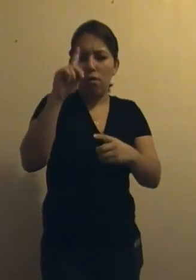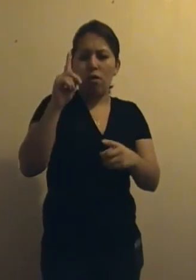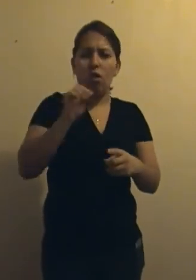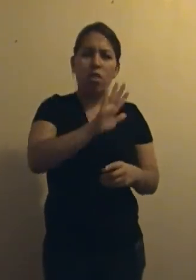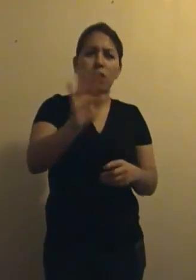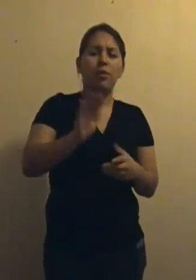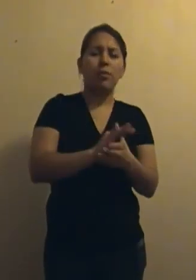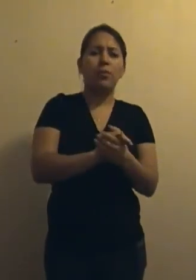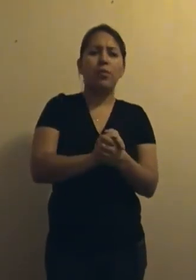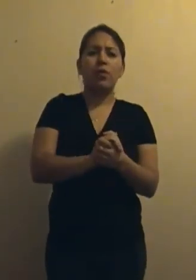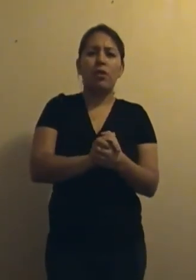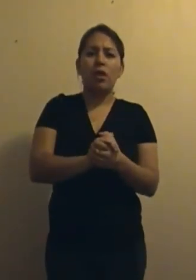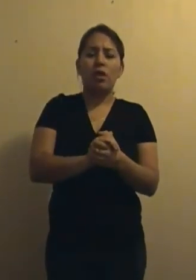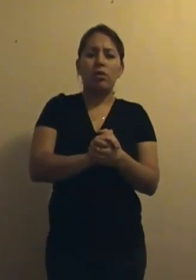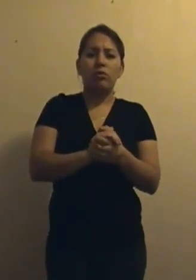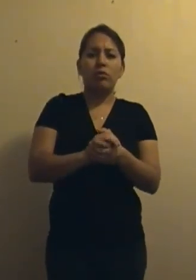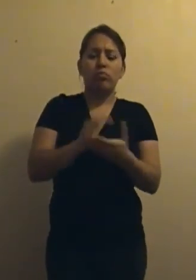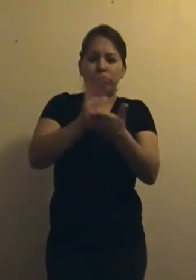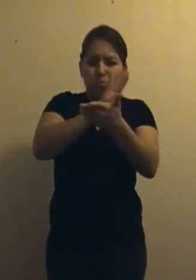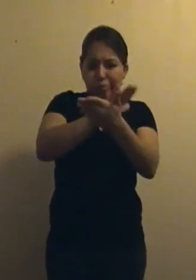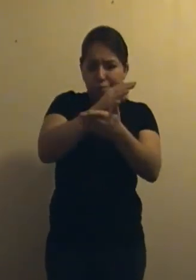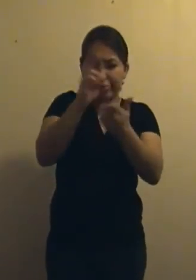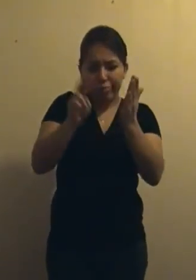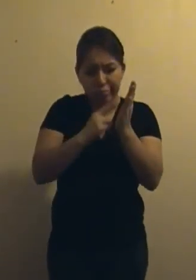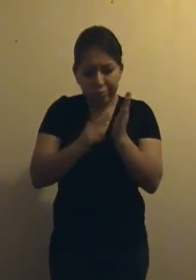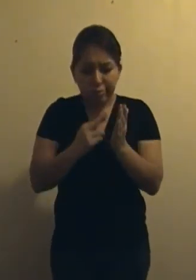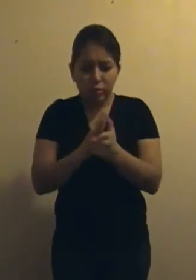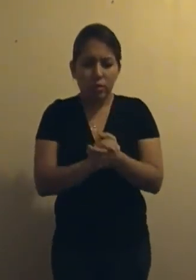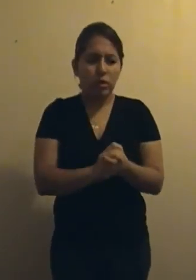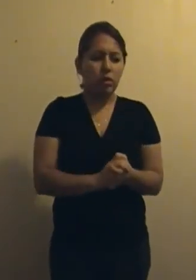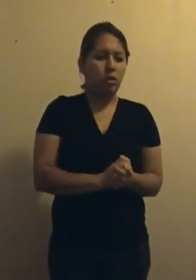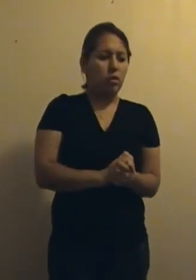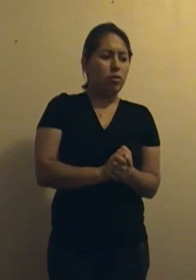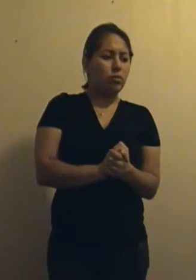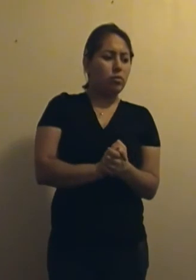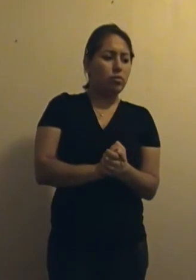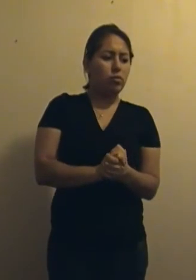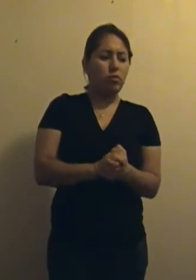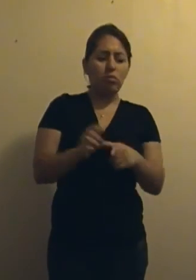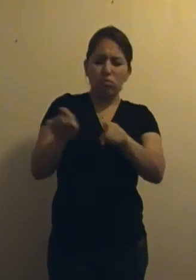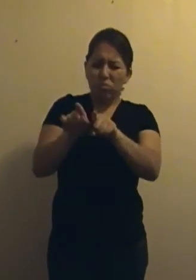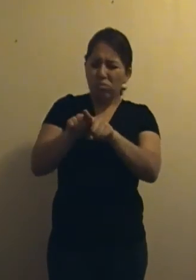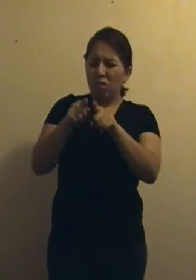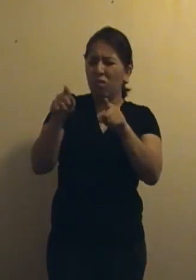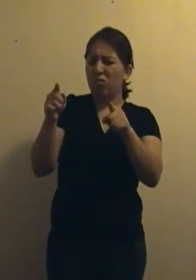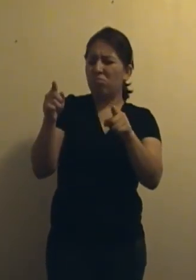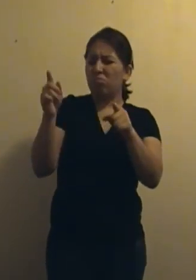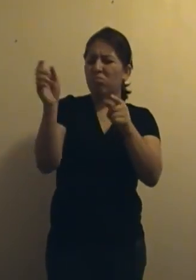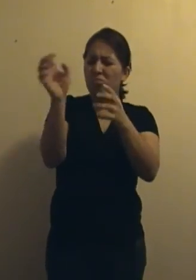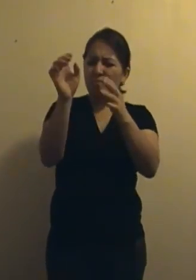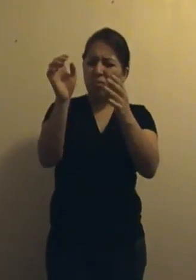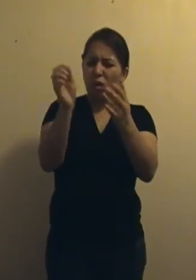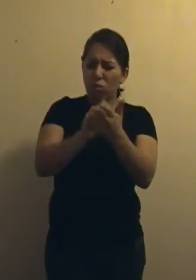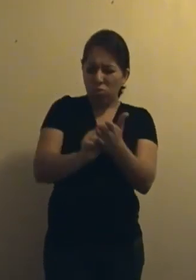period after his lecture, we did all kinds of different research, reading and writing assignments, which then culminated